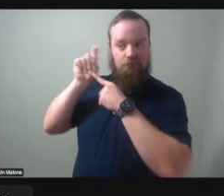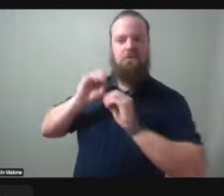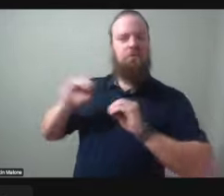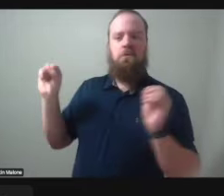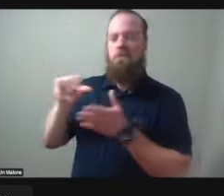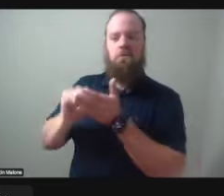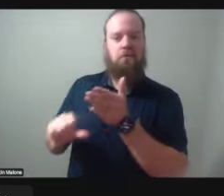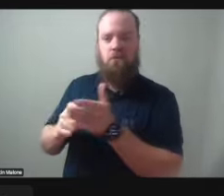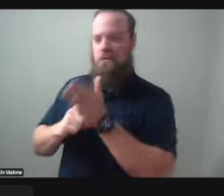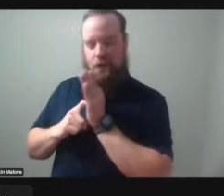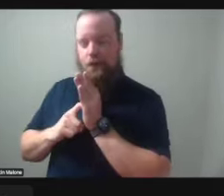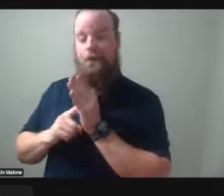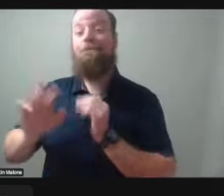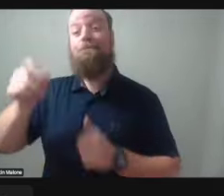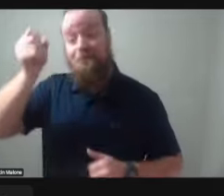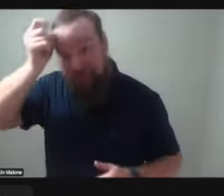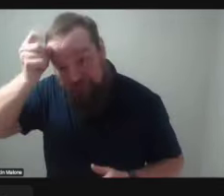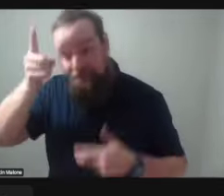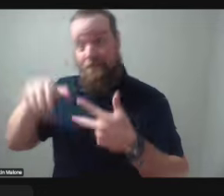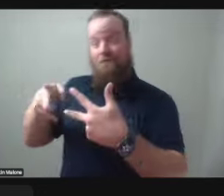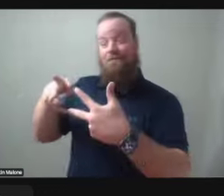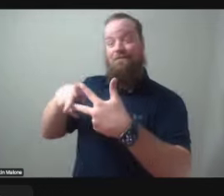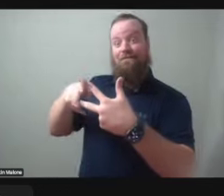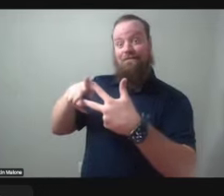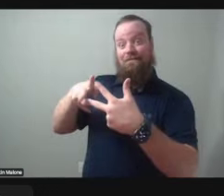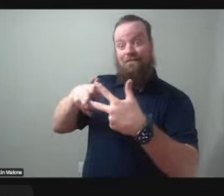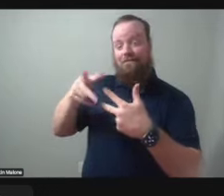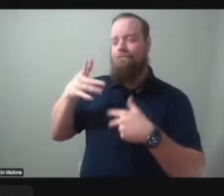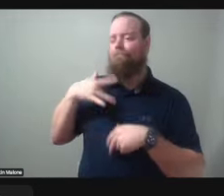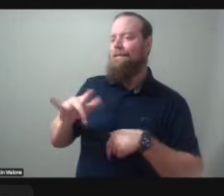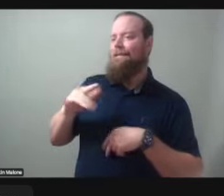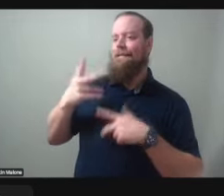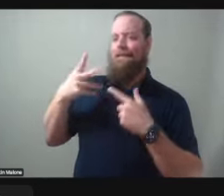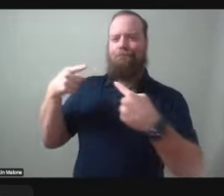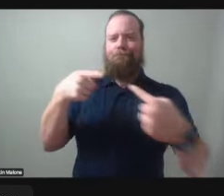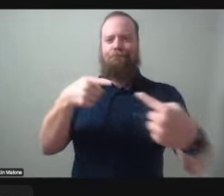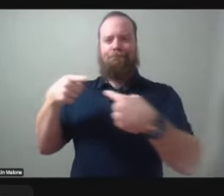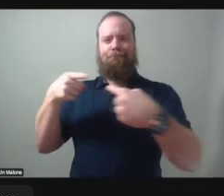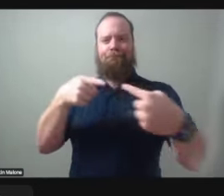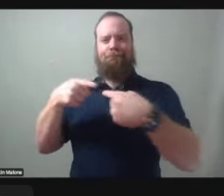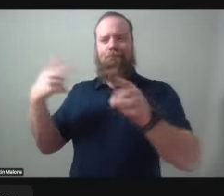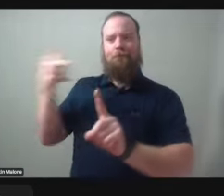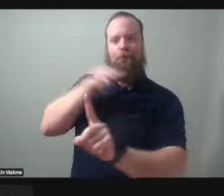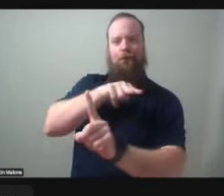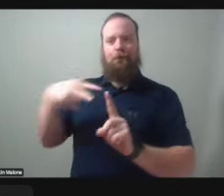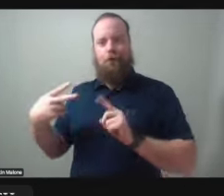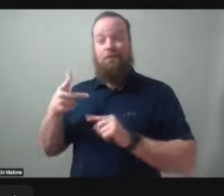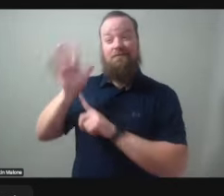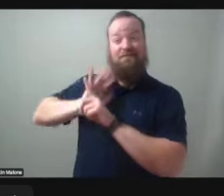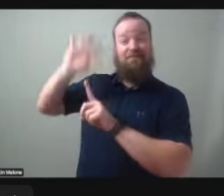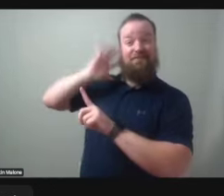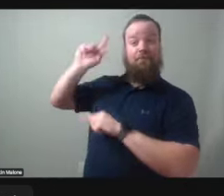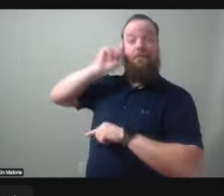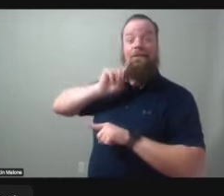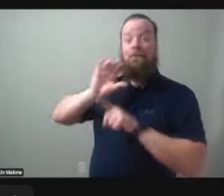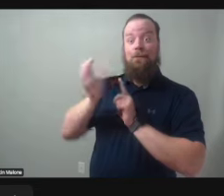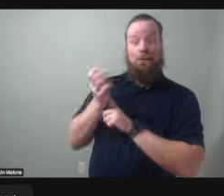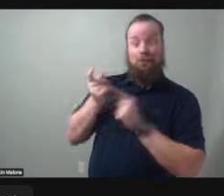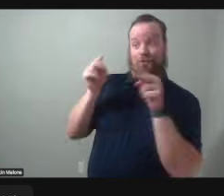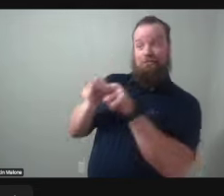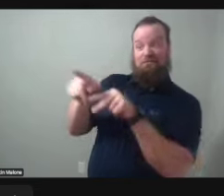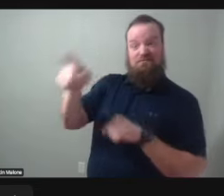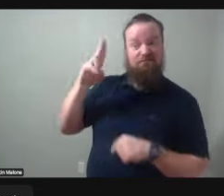well as different auxiliary aids, such as a cochlear implant, which is a evasive surgery, or hearing